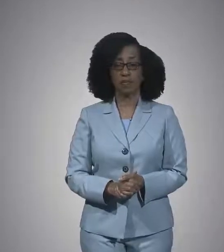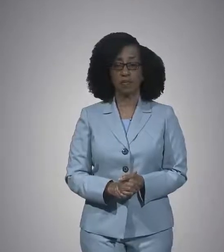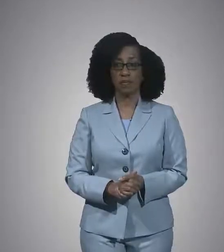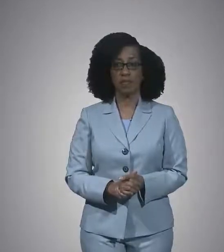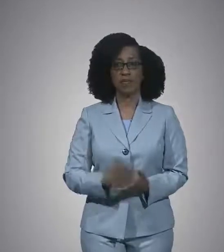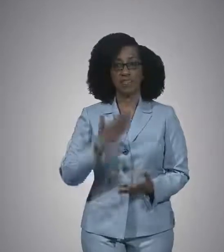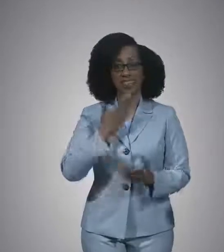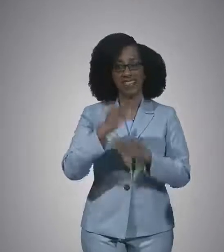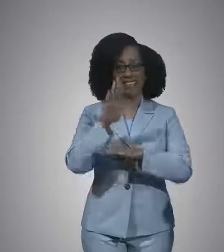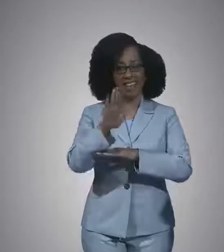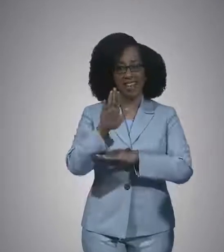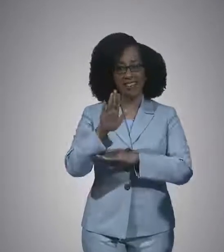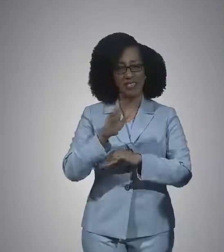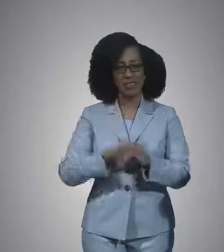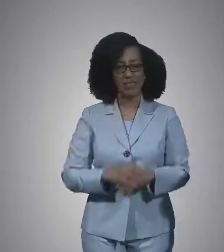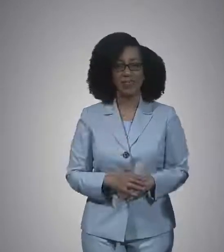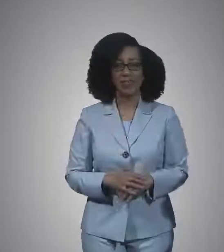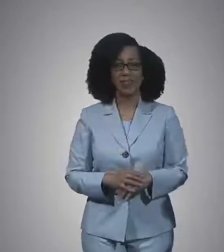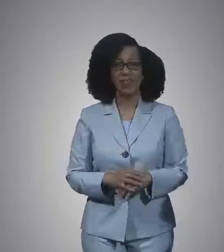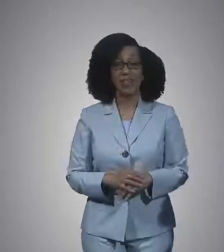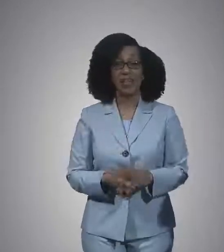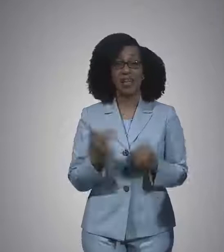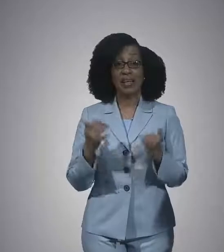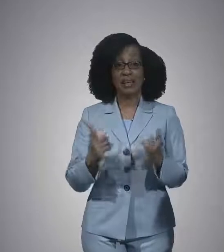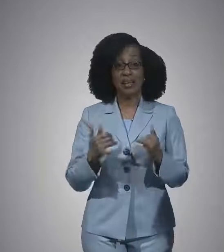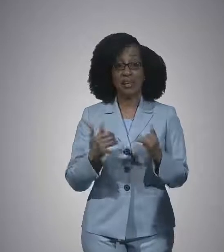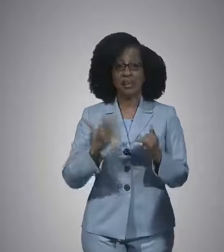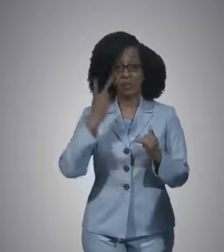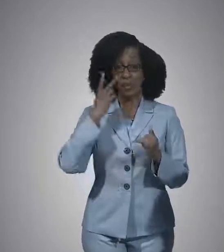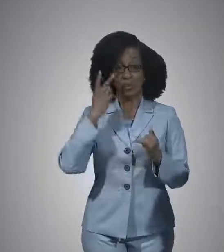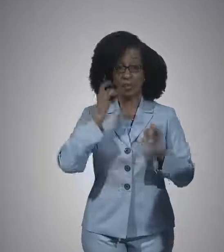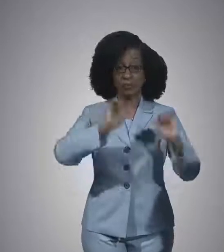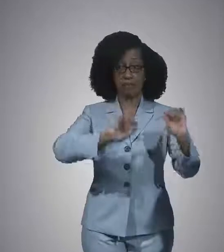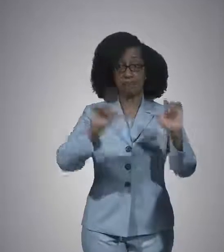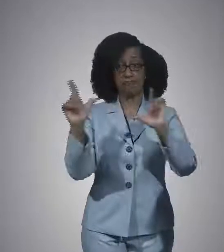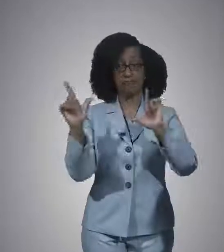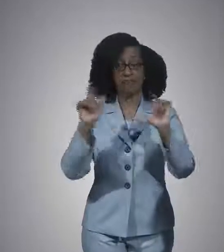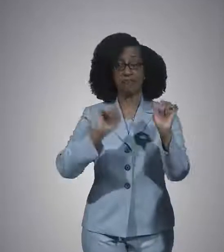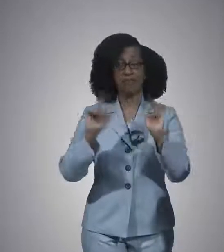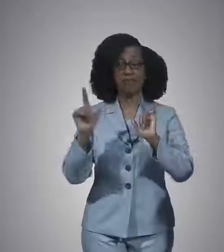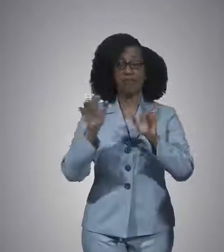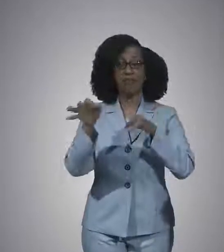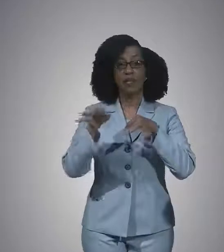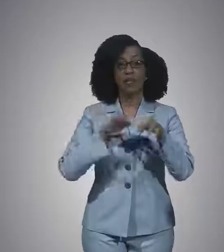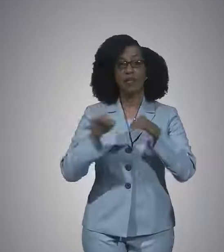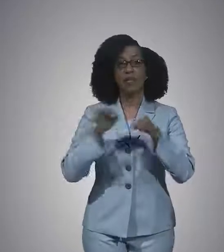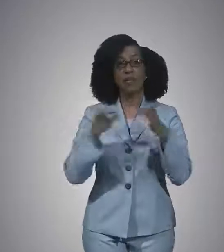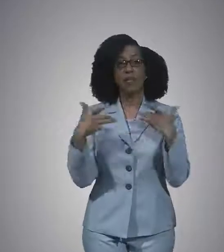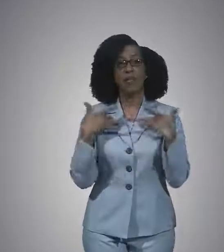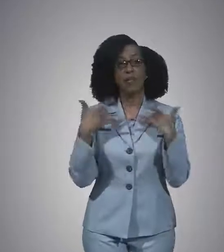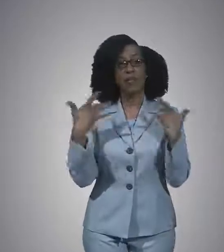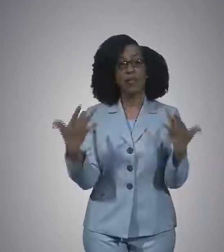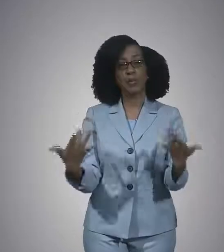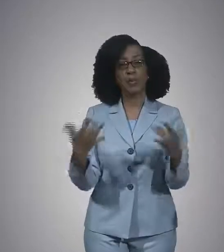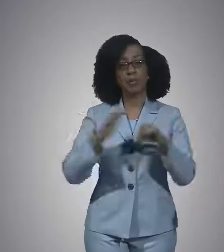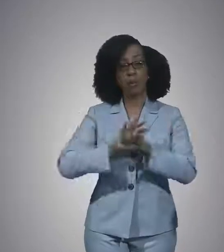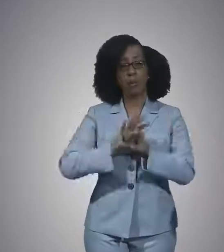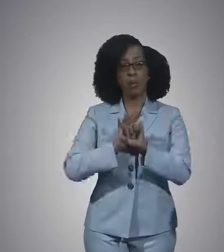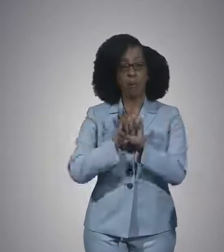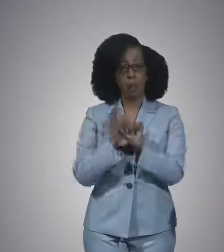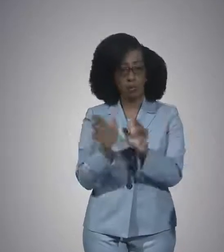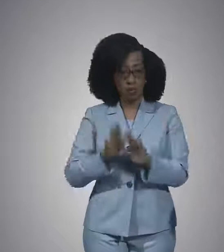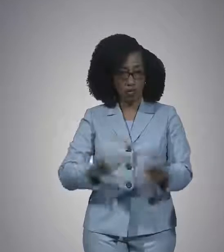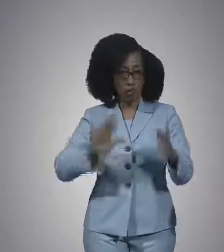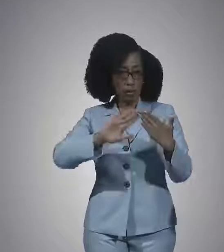Good afternoon, everyone. We're going to run through some slides, talk a little bit about what's going on with the COVID landscape in the